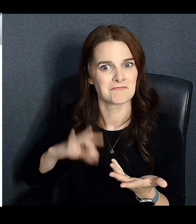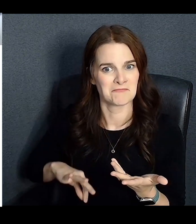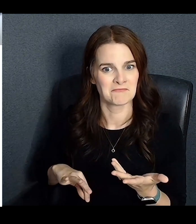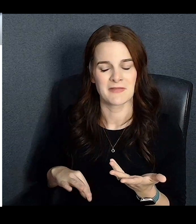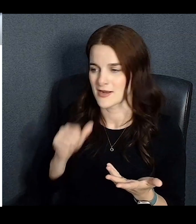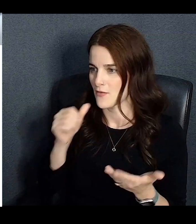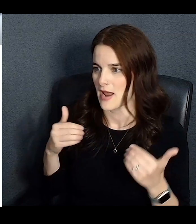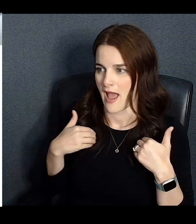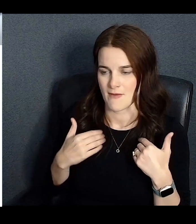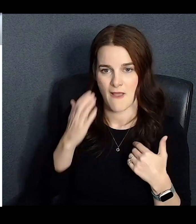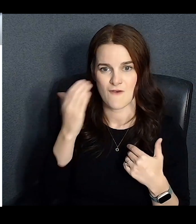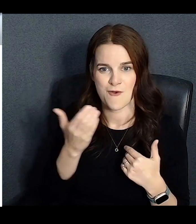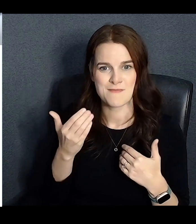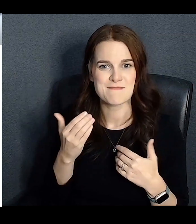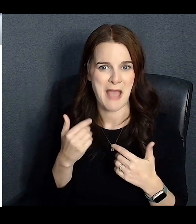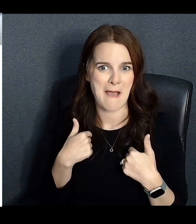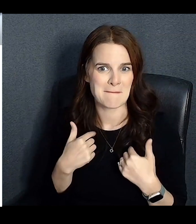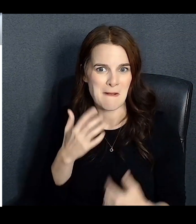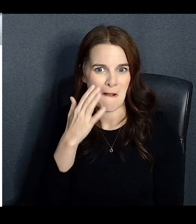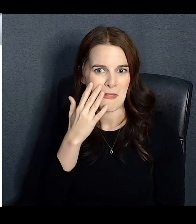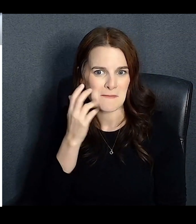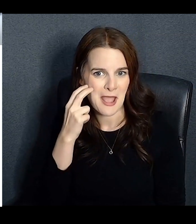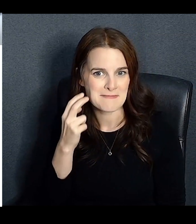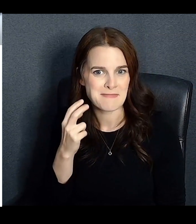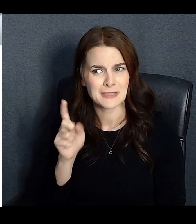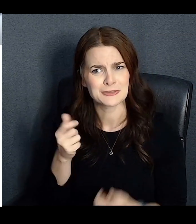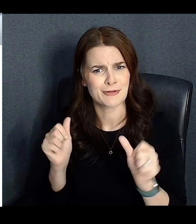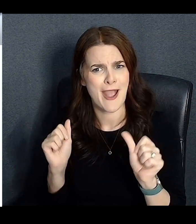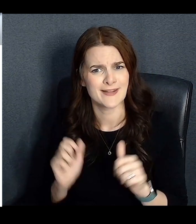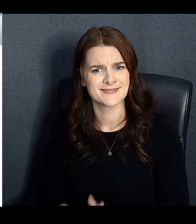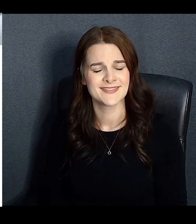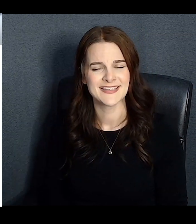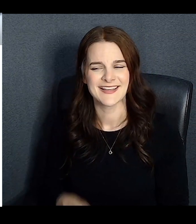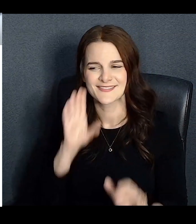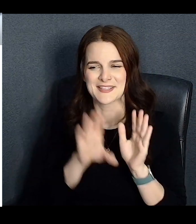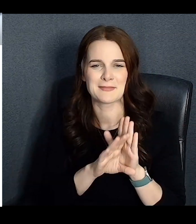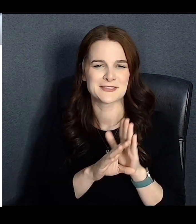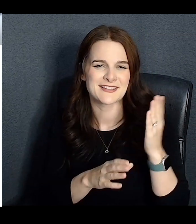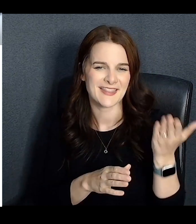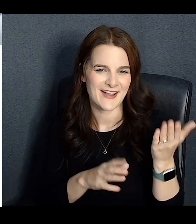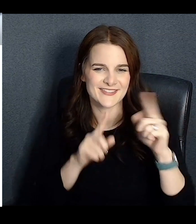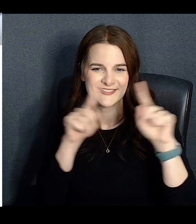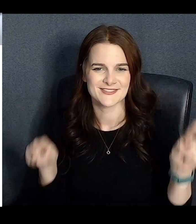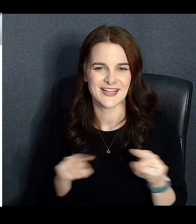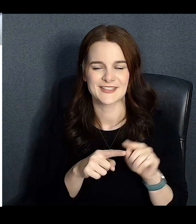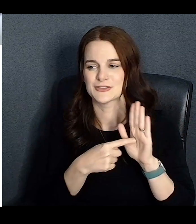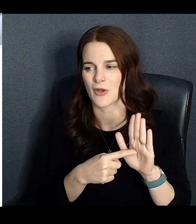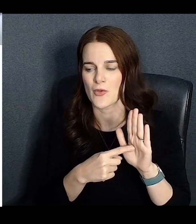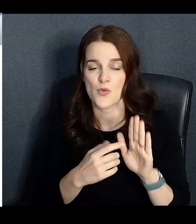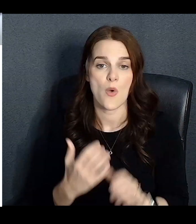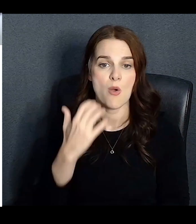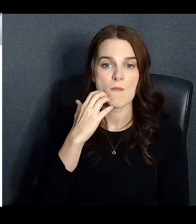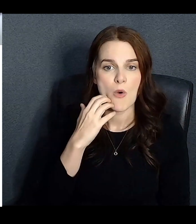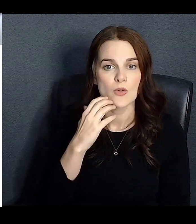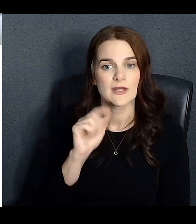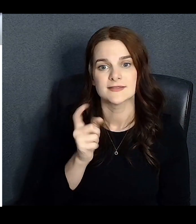phone, but I should try it because I am colorblind. And so you see here we have some images on the screen to show you bold text